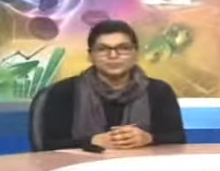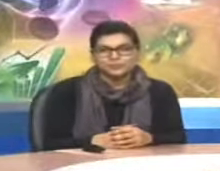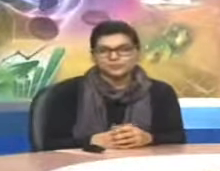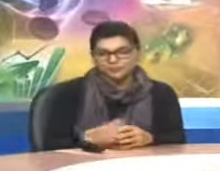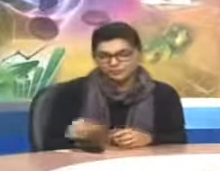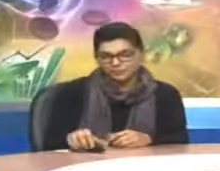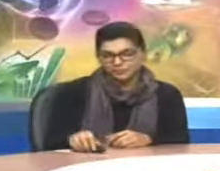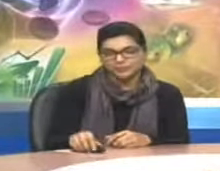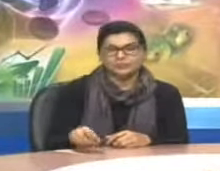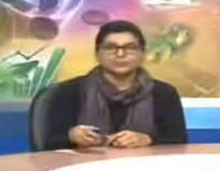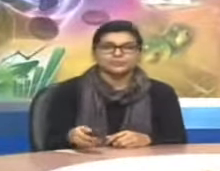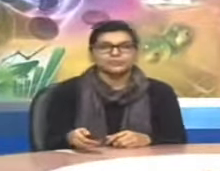places.